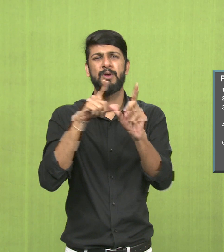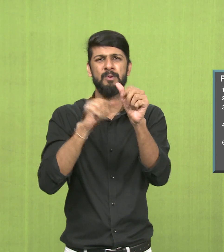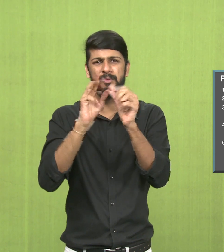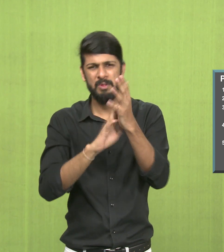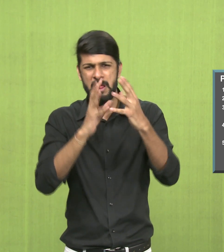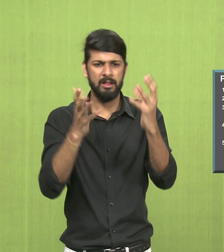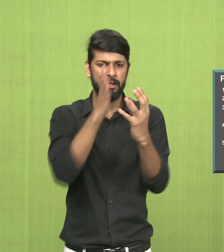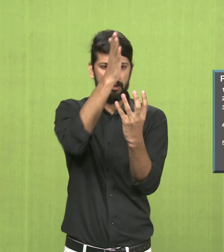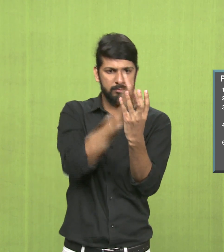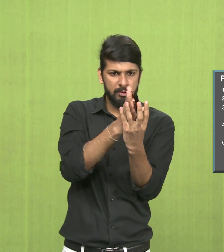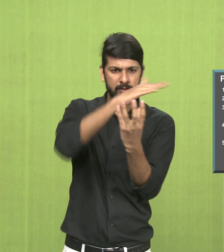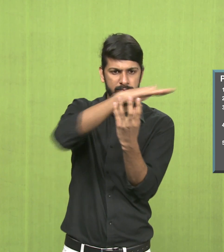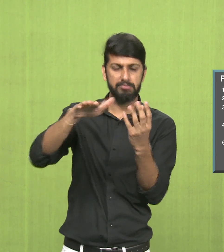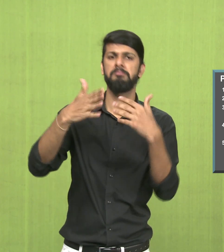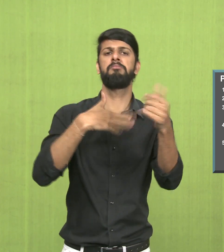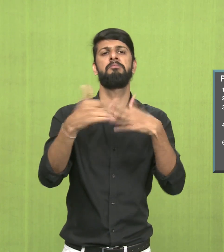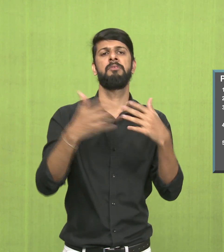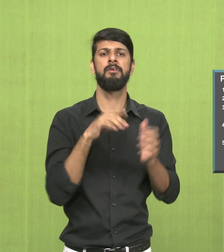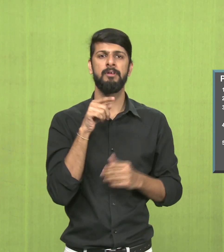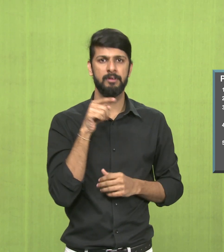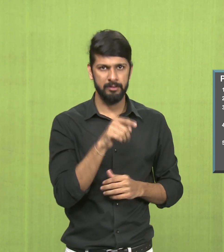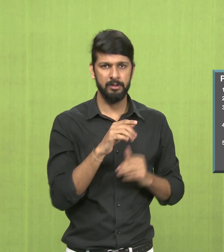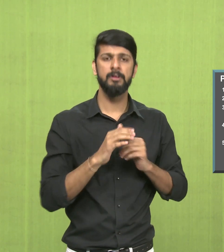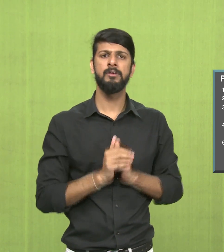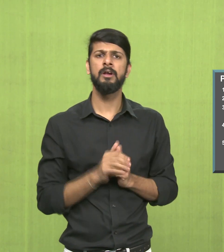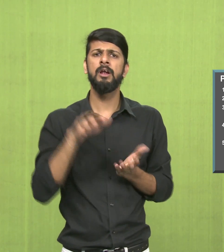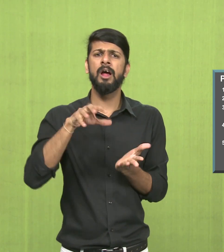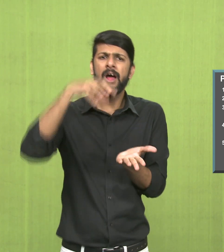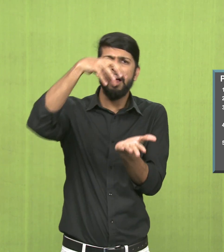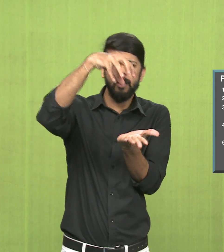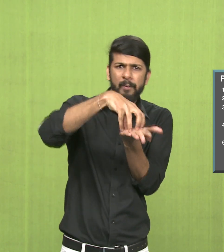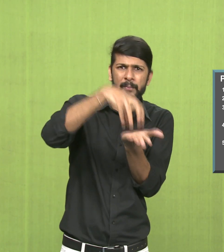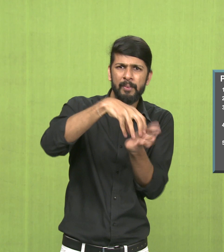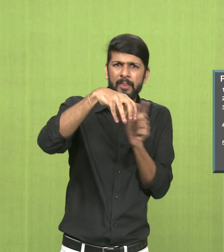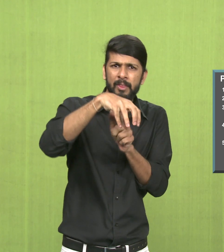For example, the potato or yam can be cut cross section or lengthwise,